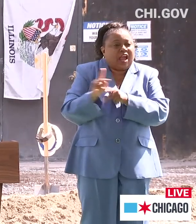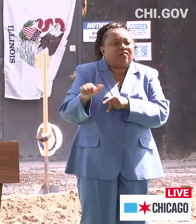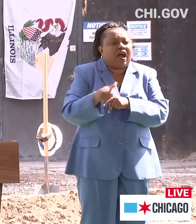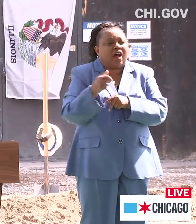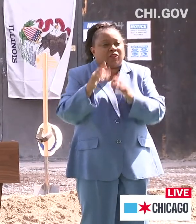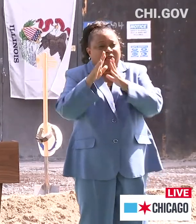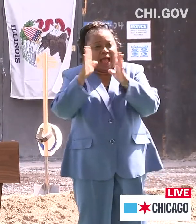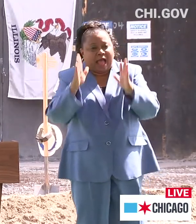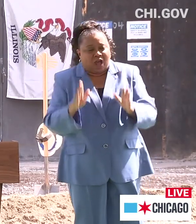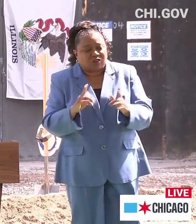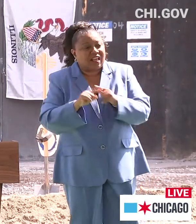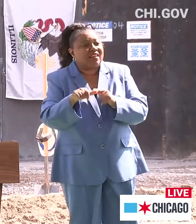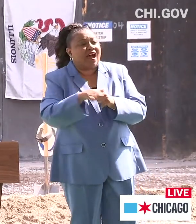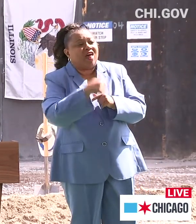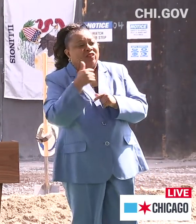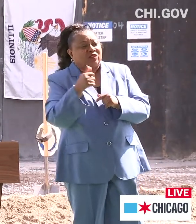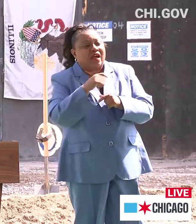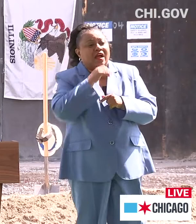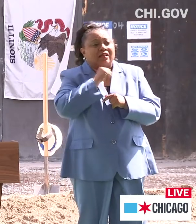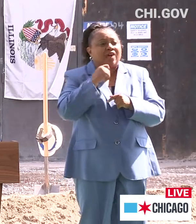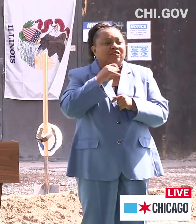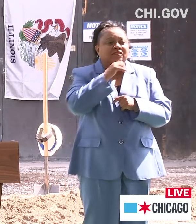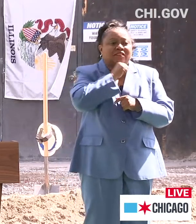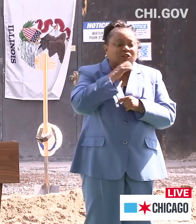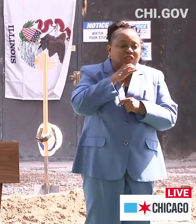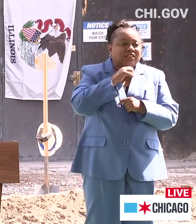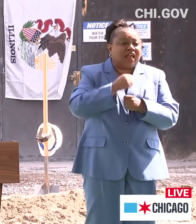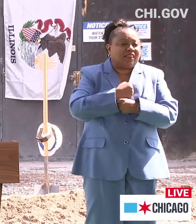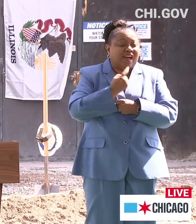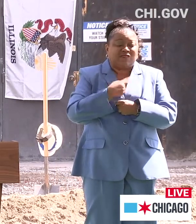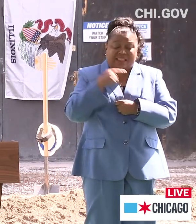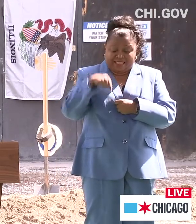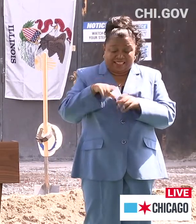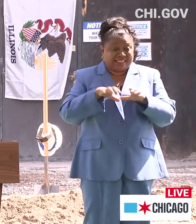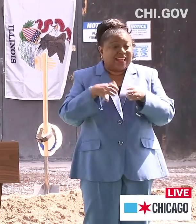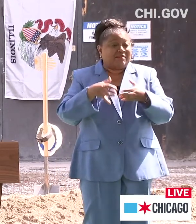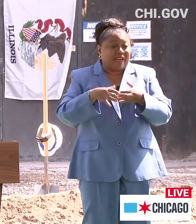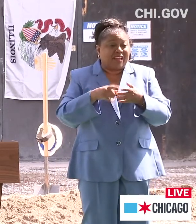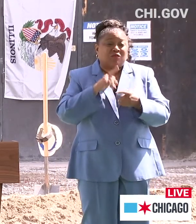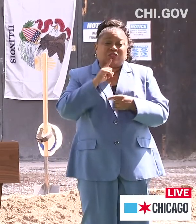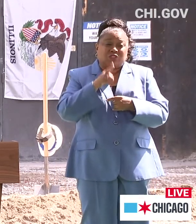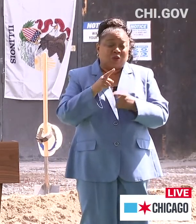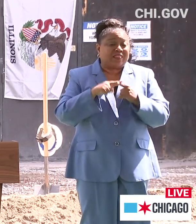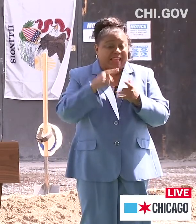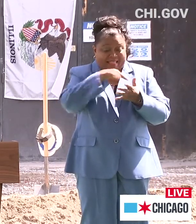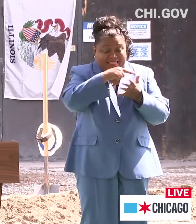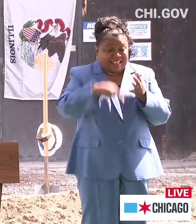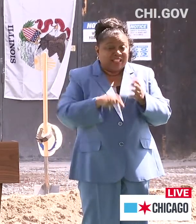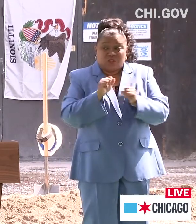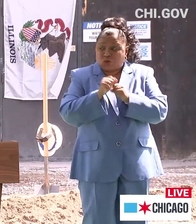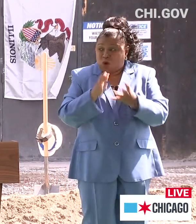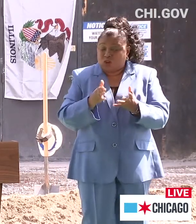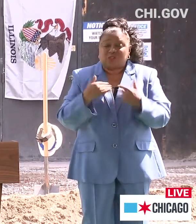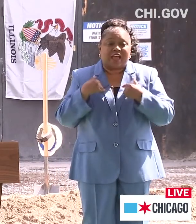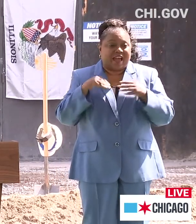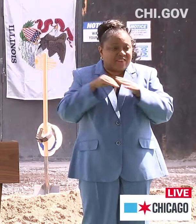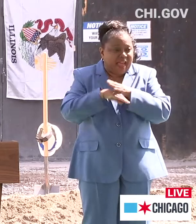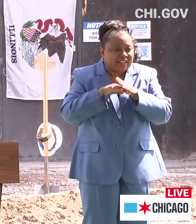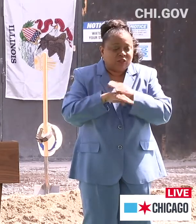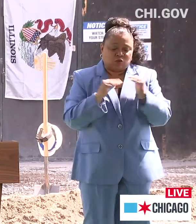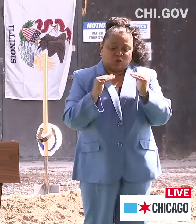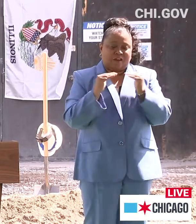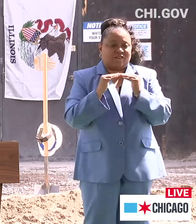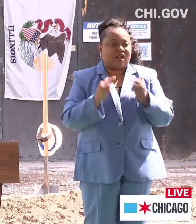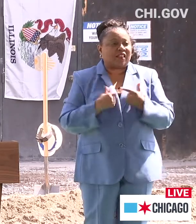others' households and others' elders and loved ones. This campaign will ensure that these workers have access to a